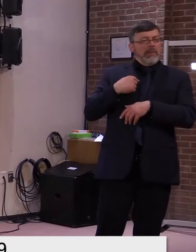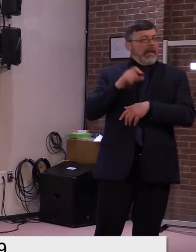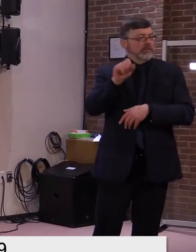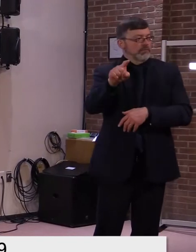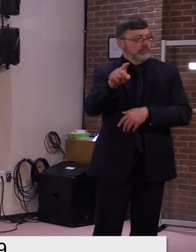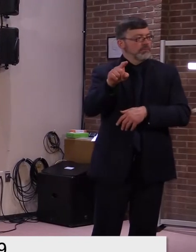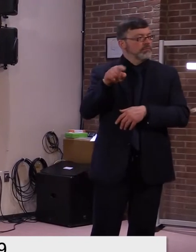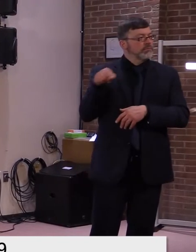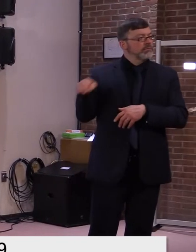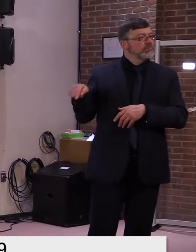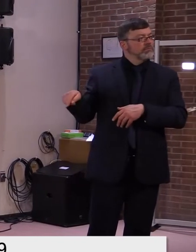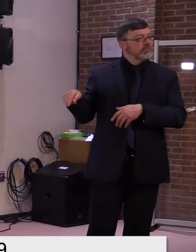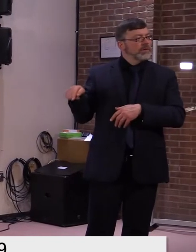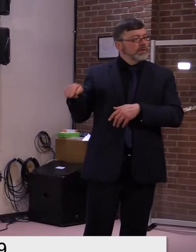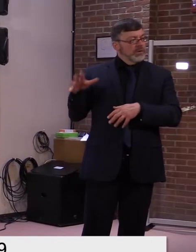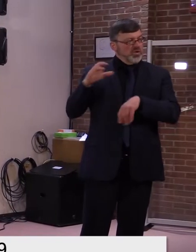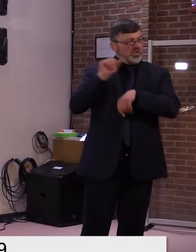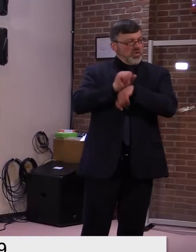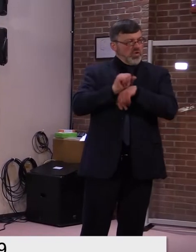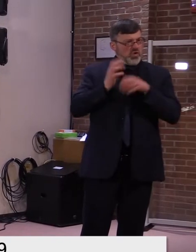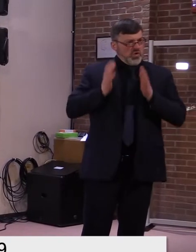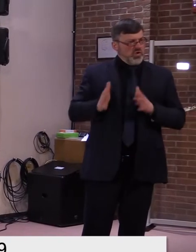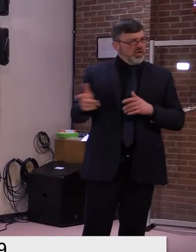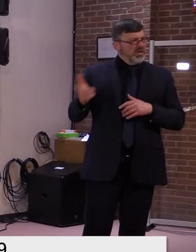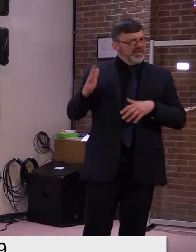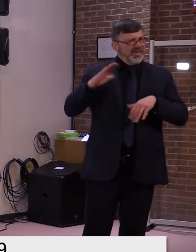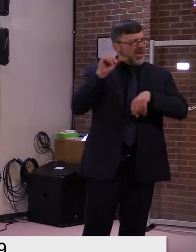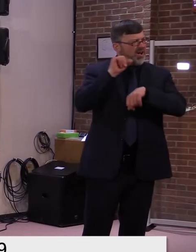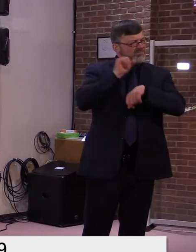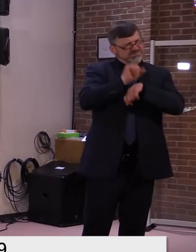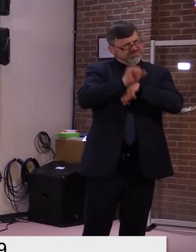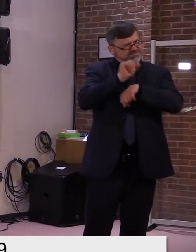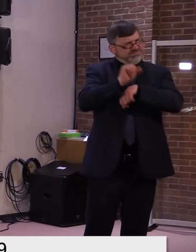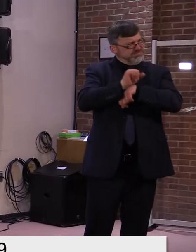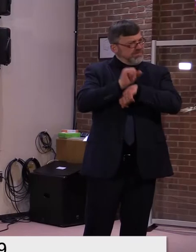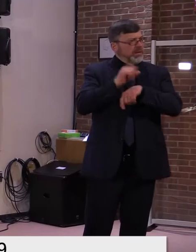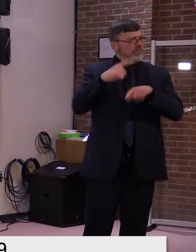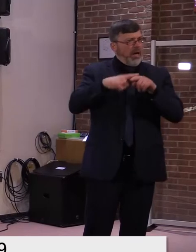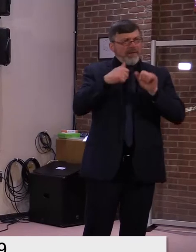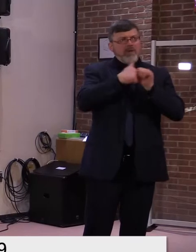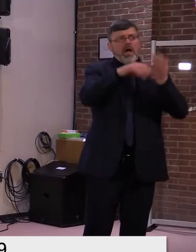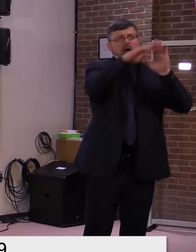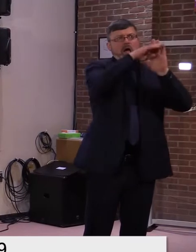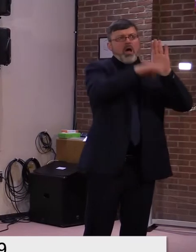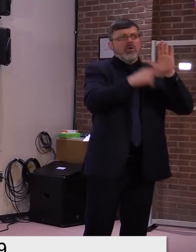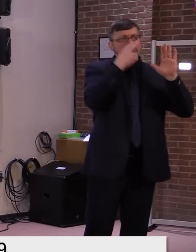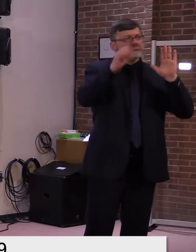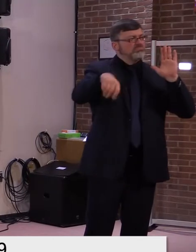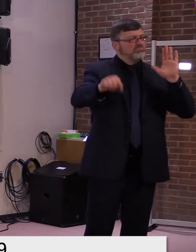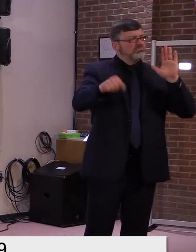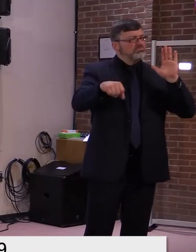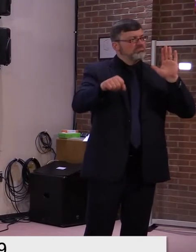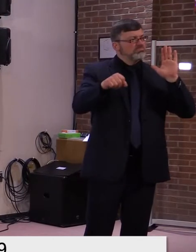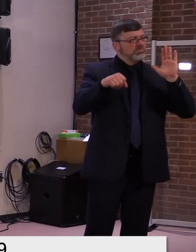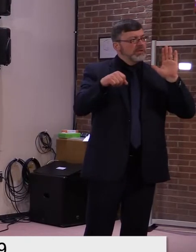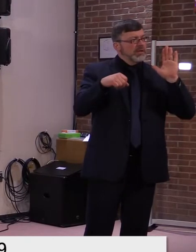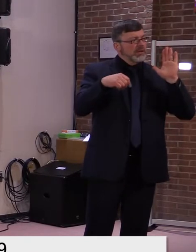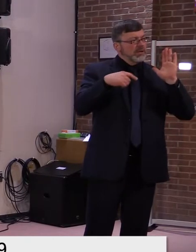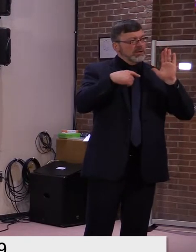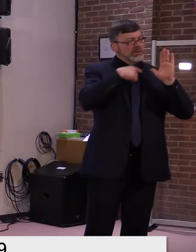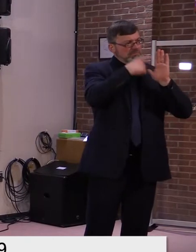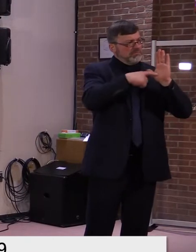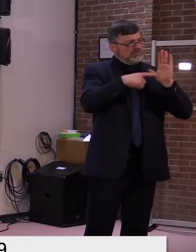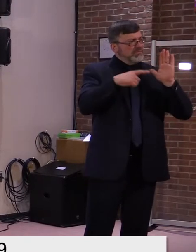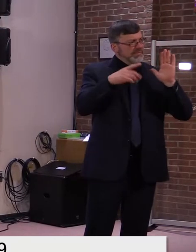guidance, but that was provided last May and seems outdated given all of the changes that have